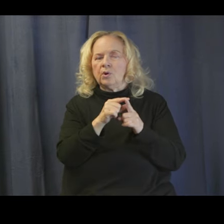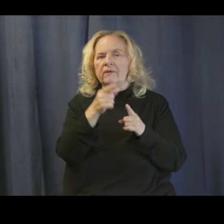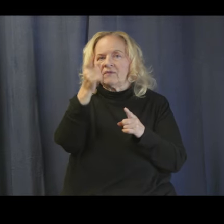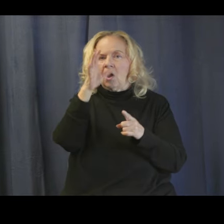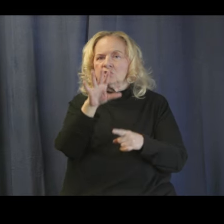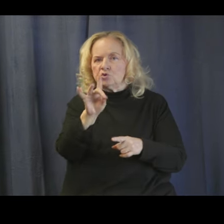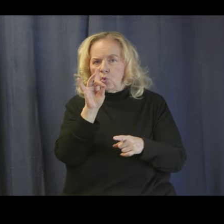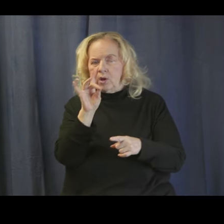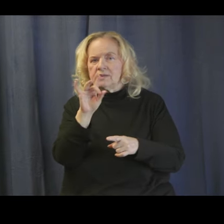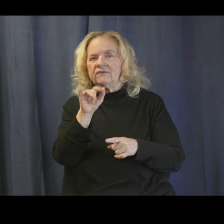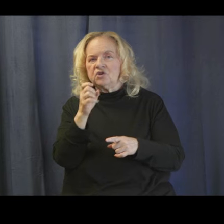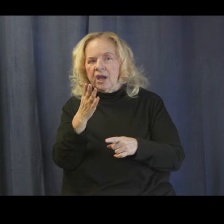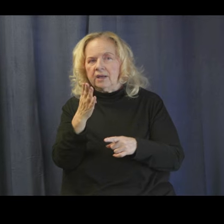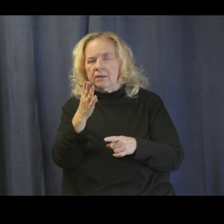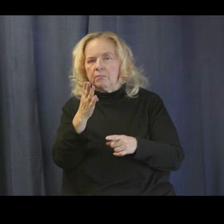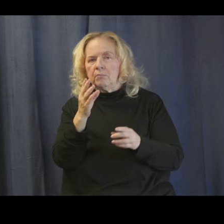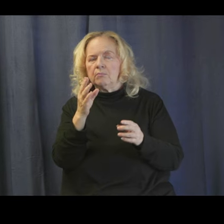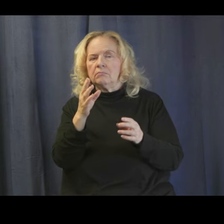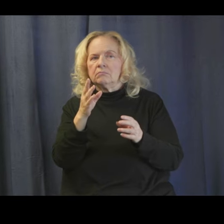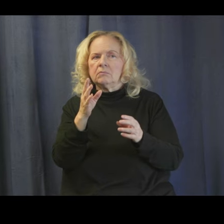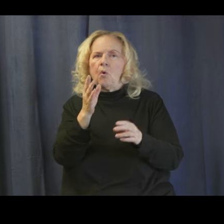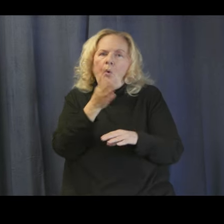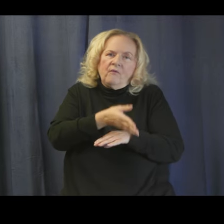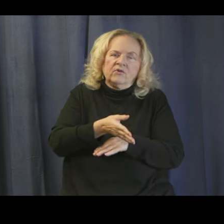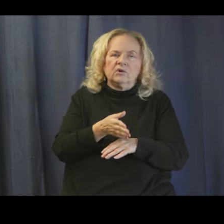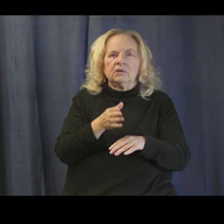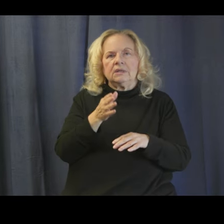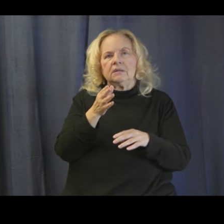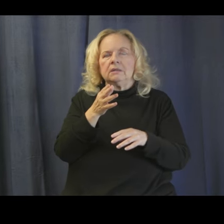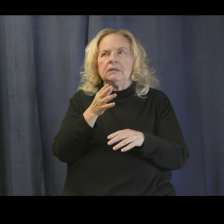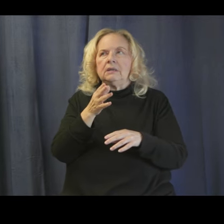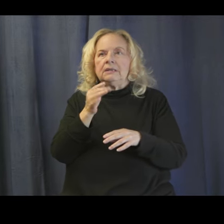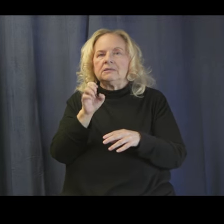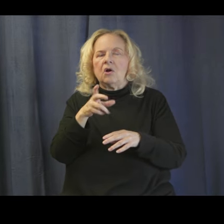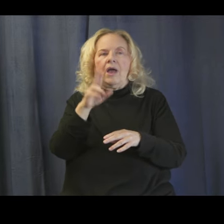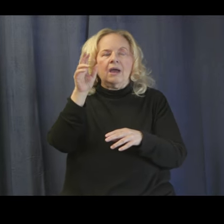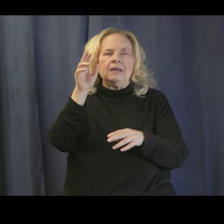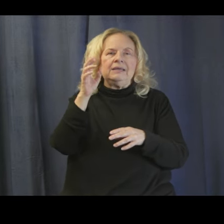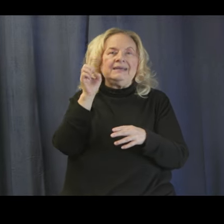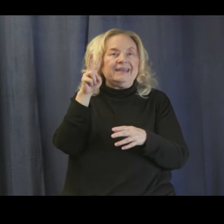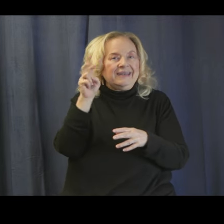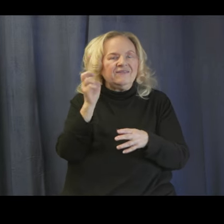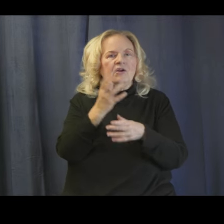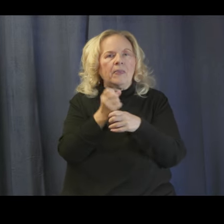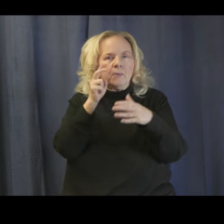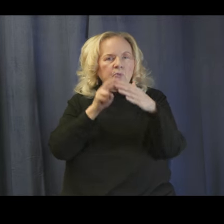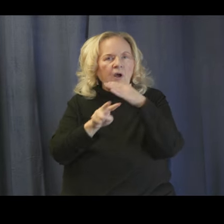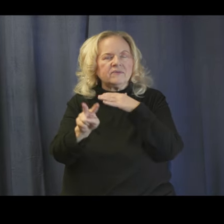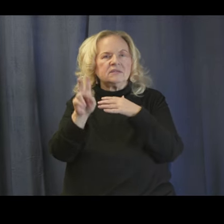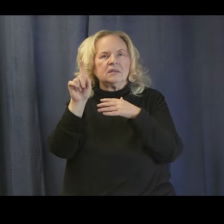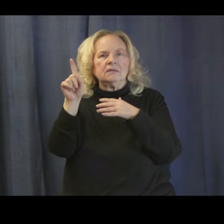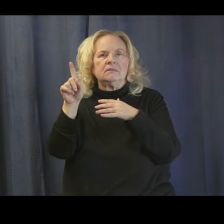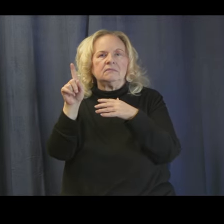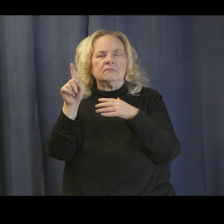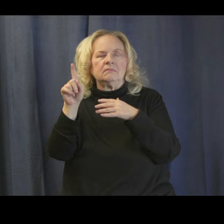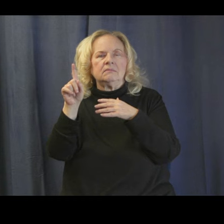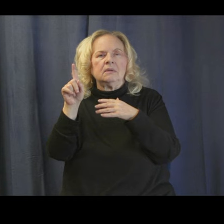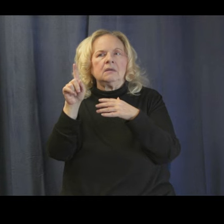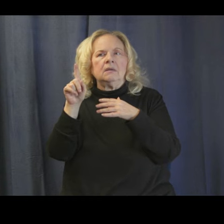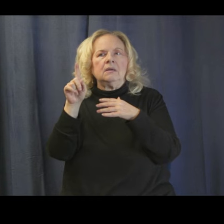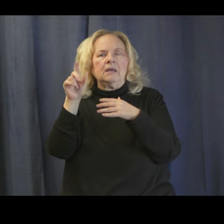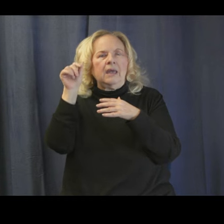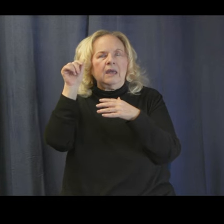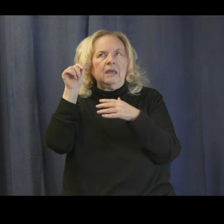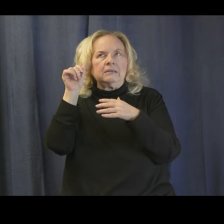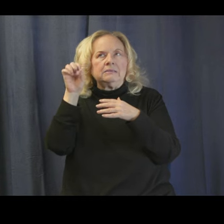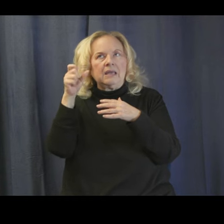concerning God's choice of Jacob over Esau. It was Eve, not Adam, who received the prophecy concerning her seed. It was Sarah,